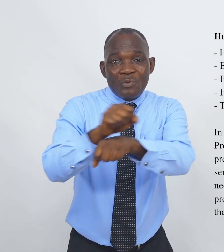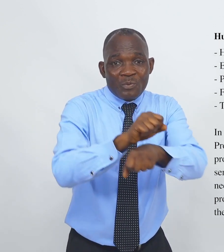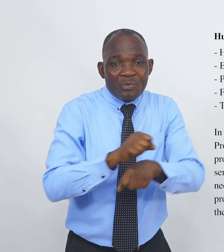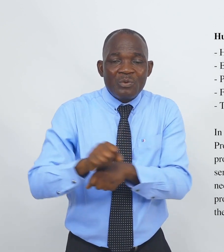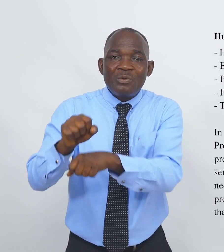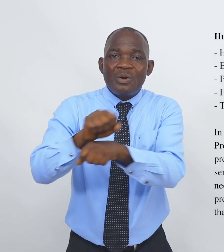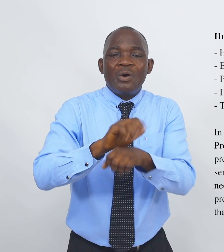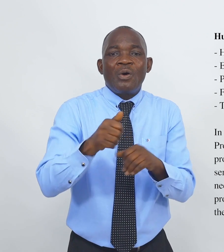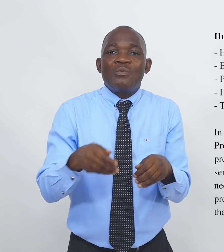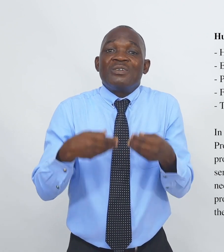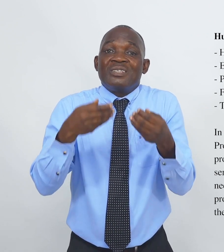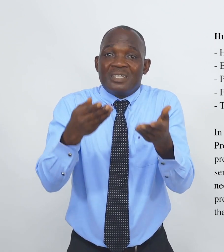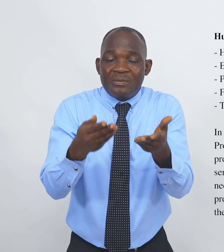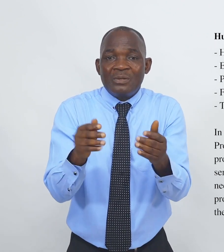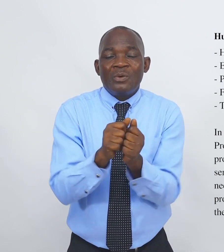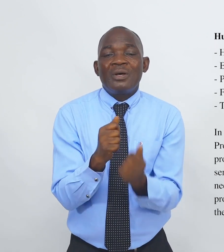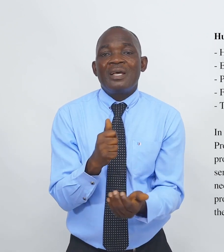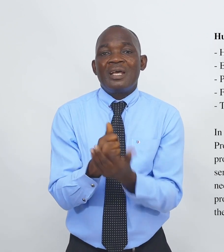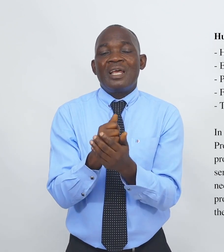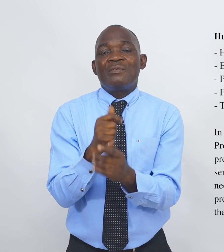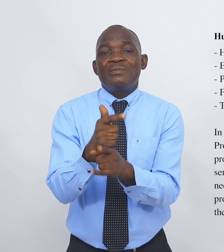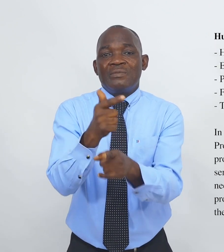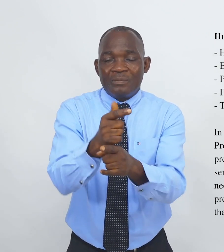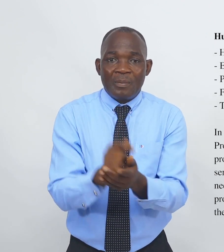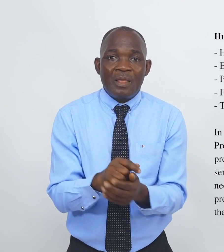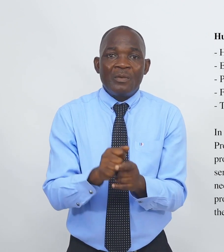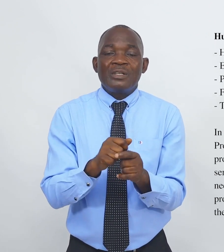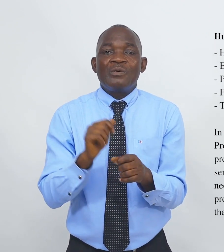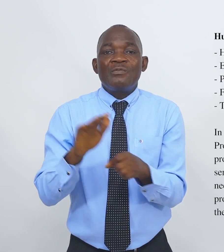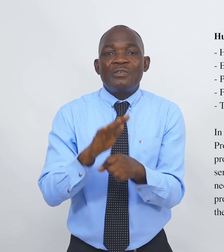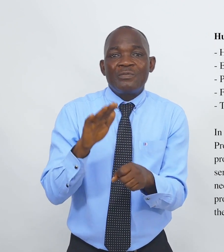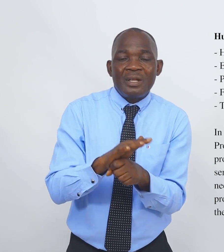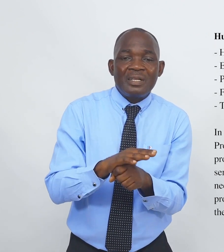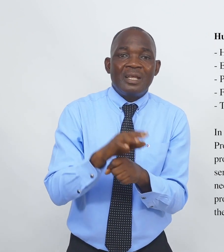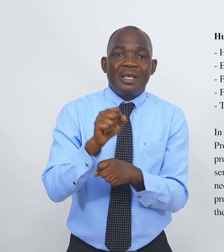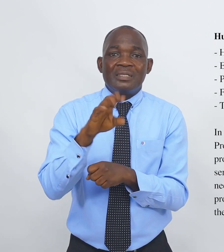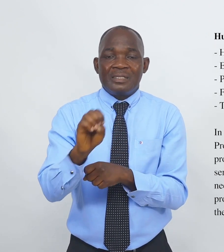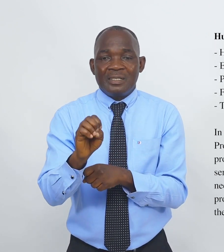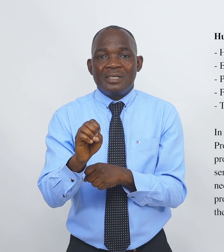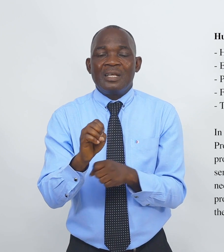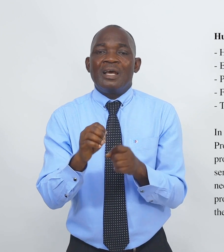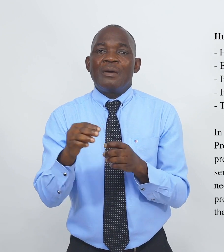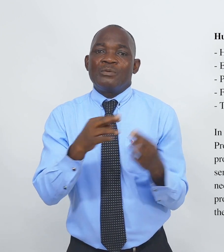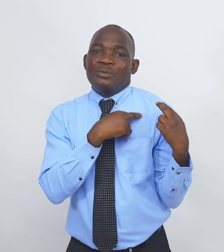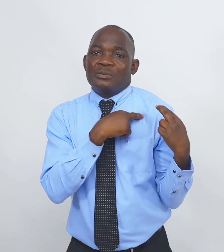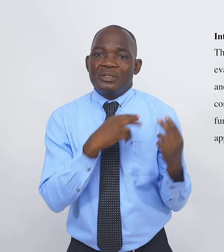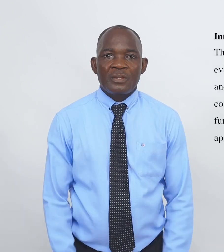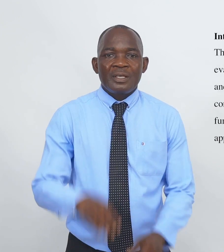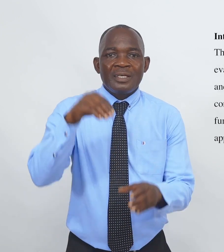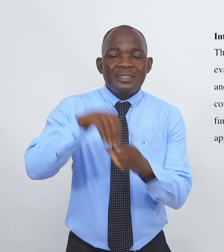are provided to enhance efficiency in the fulfillment of the SEC's mandate. Internal